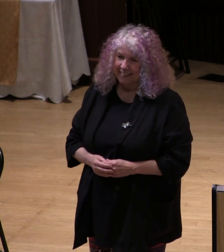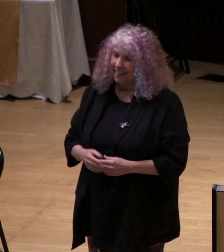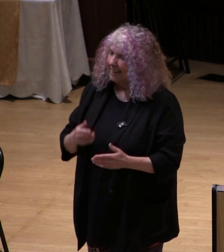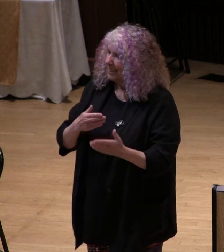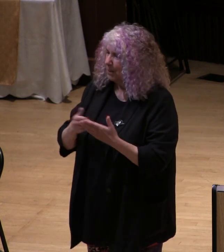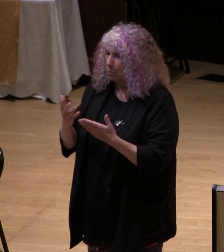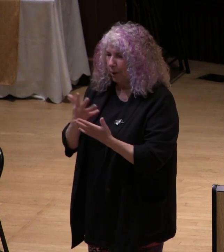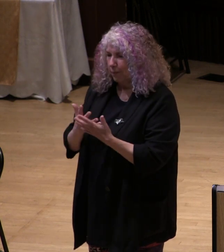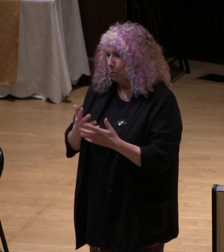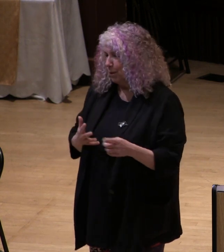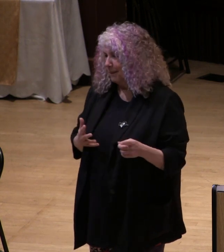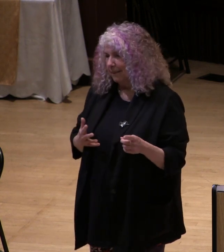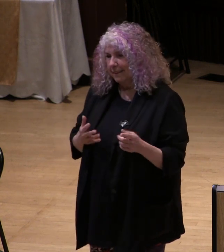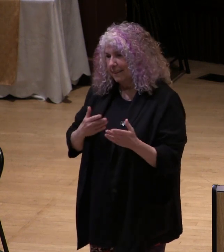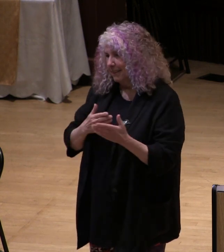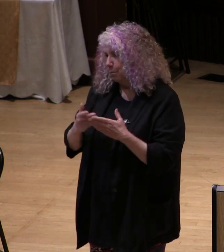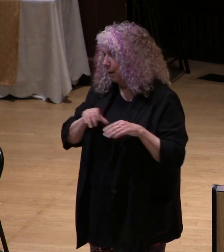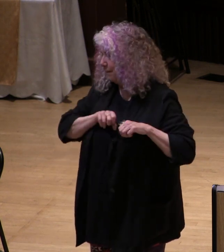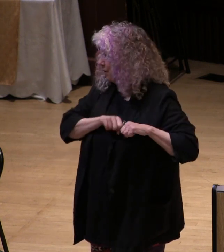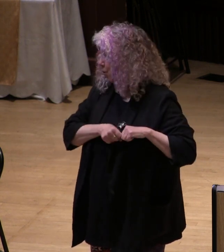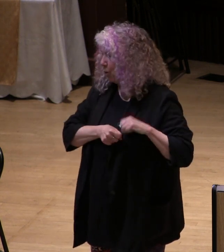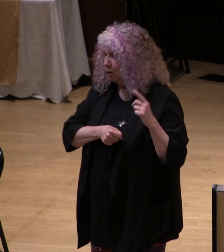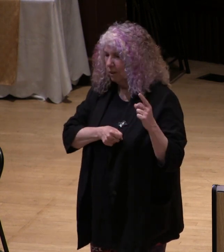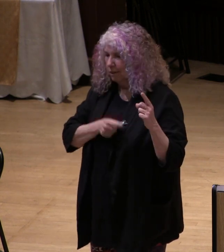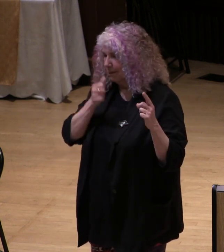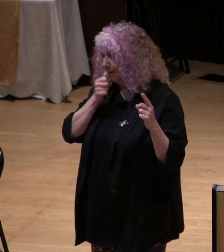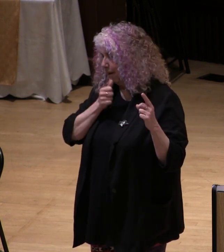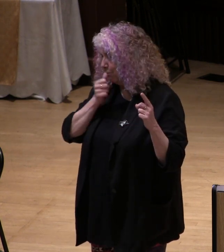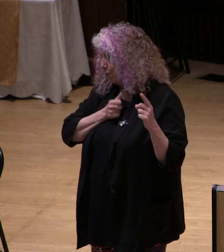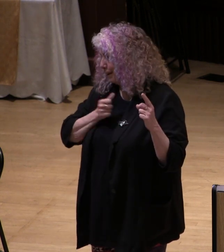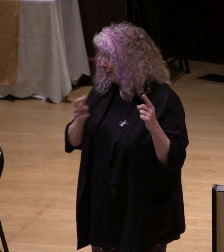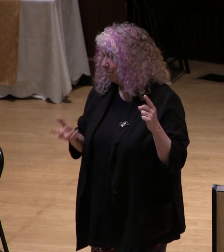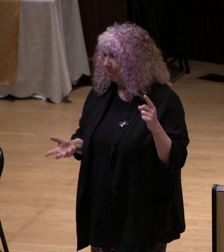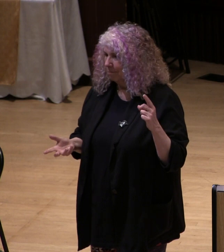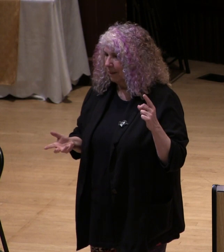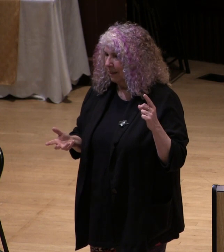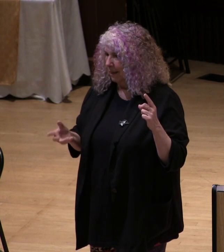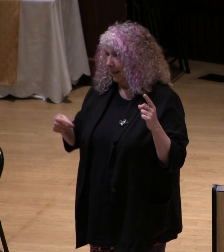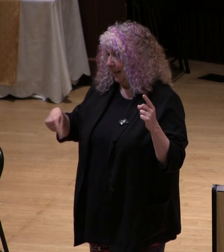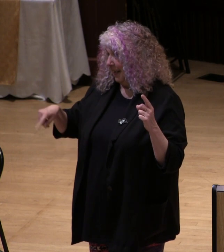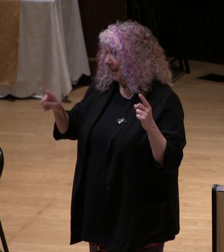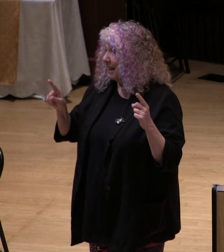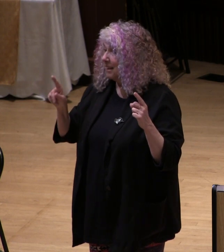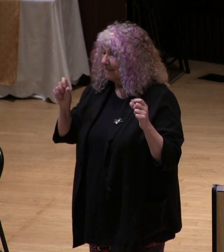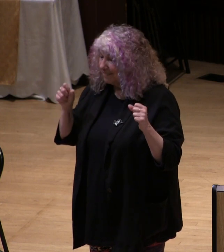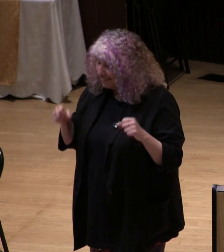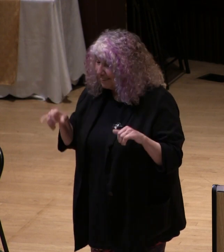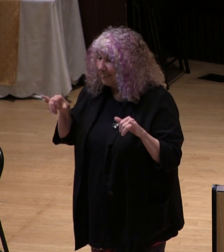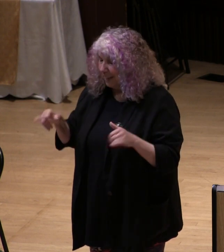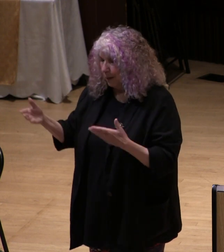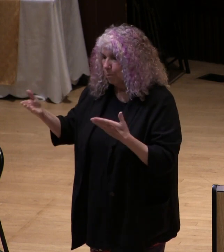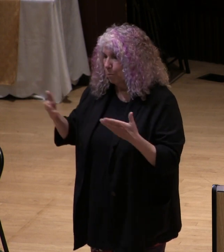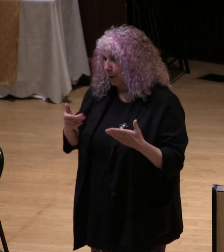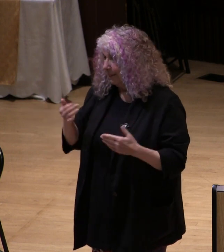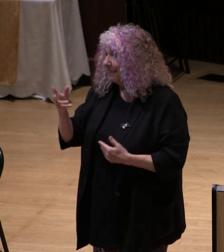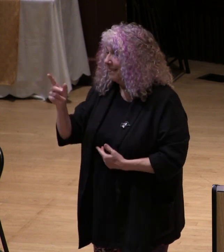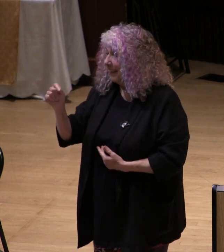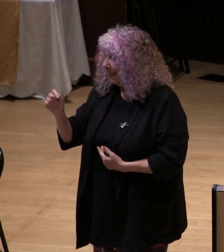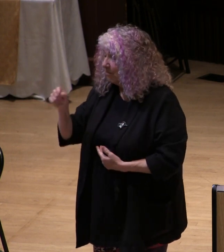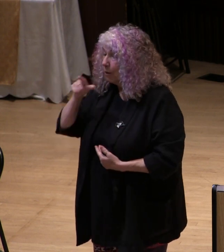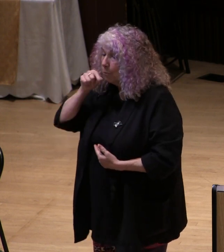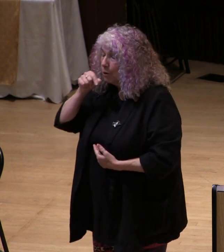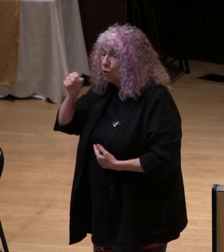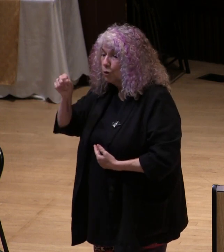Despite the prison, despite the torture, the suffering, Malay is still able to bring the gift of birds to her